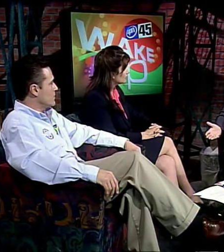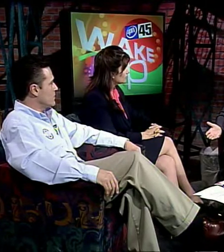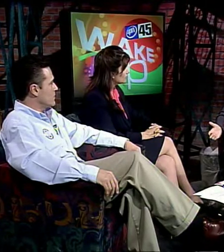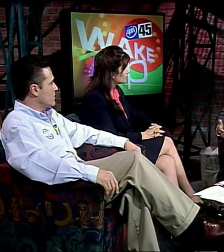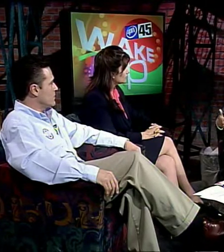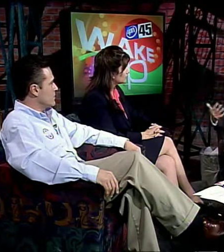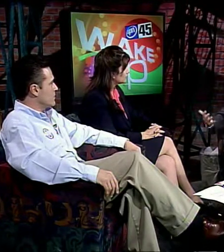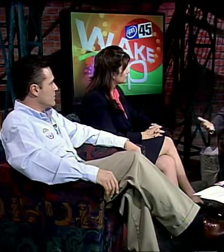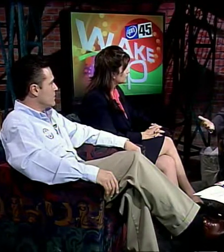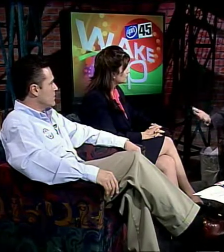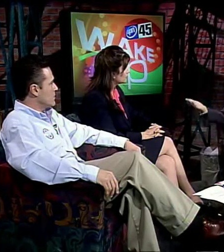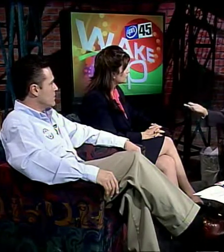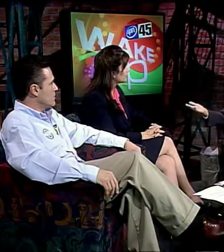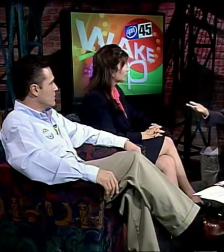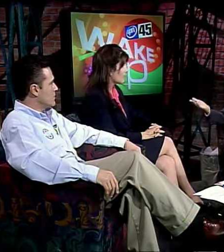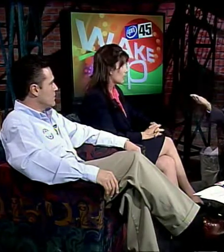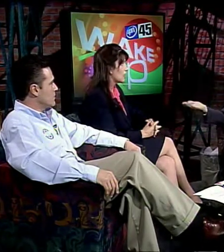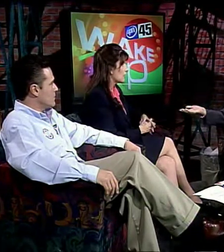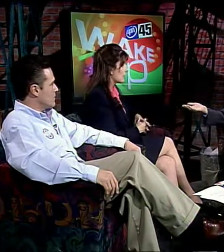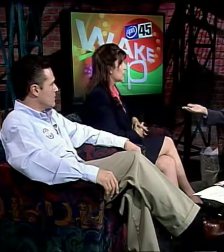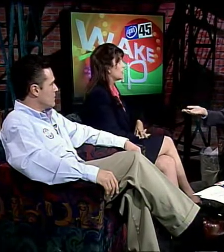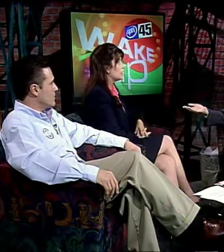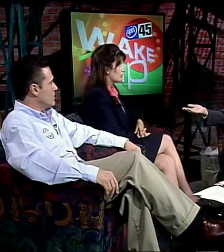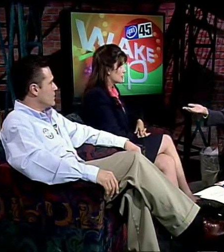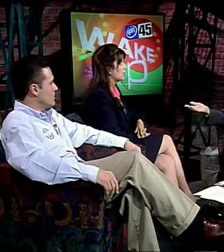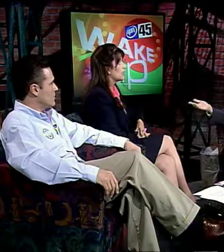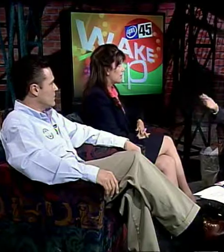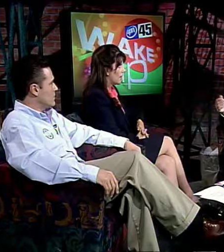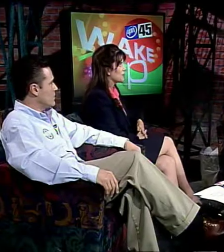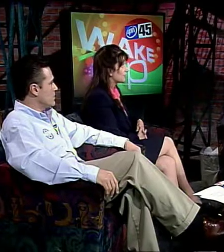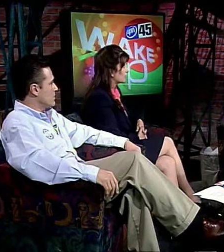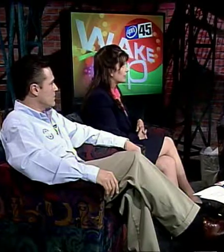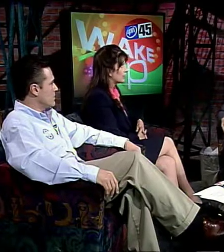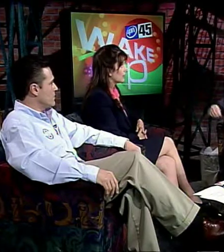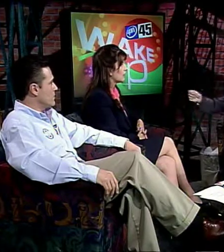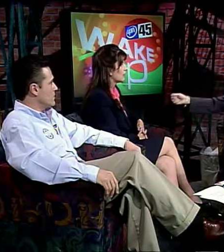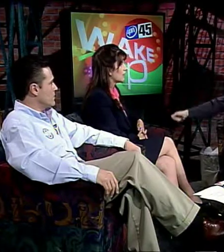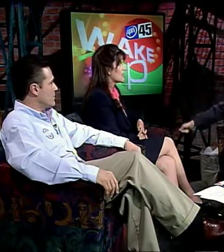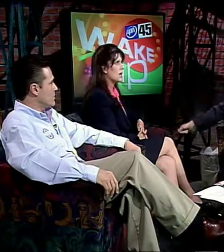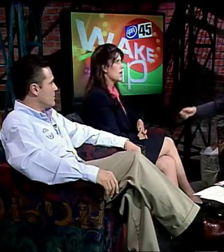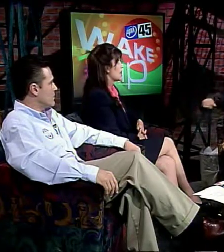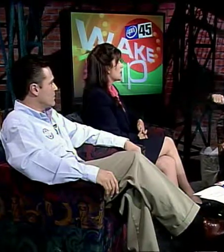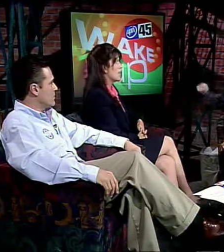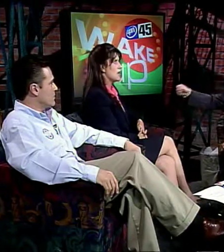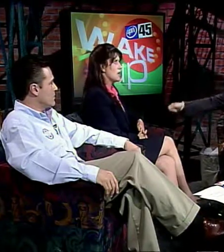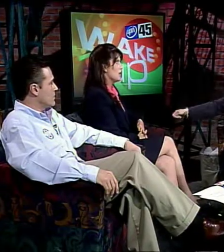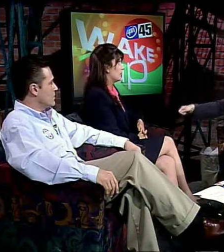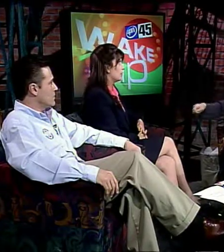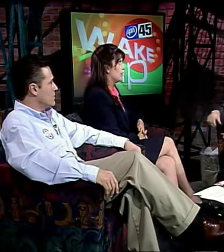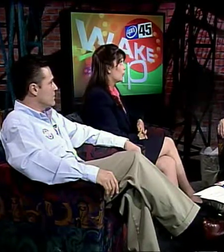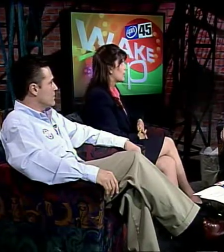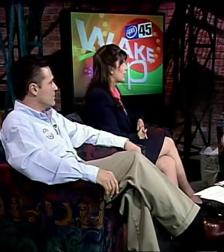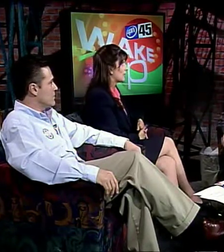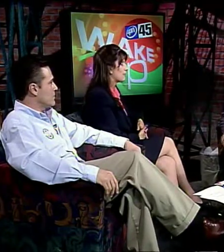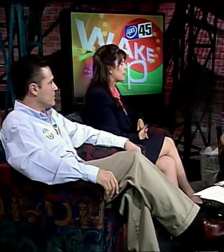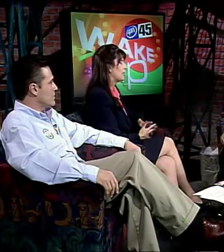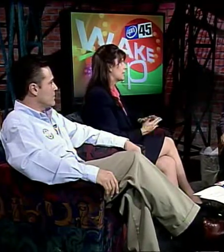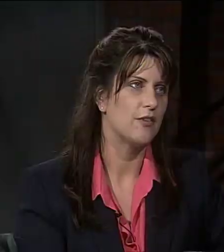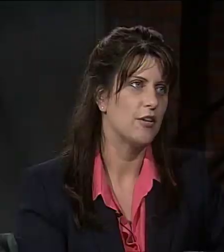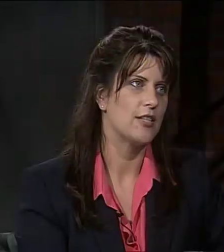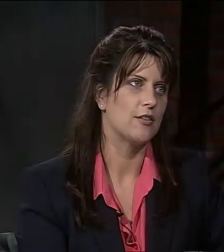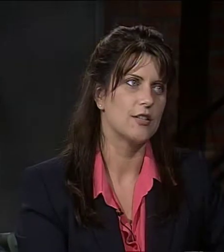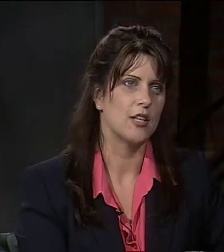can you file a complaint with your office and will something be done about it? Absolutely. do they get kind of thrown into a pile? No. No. We take